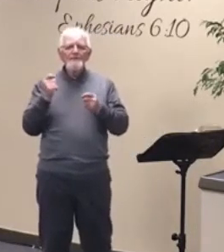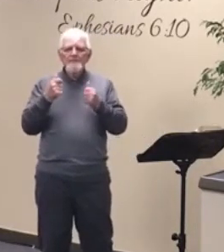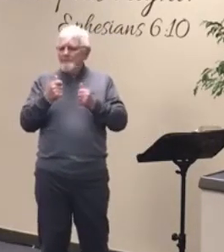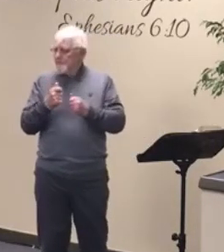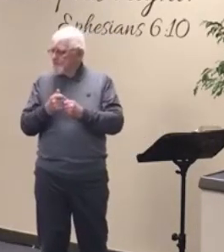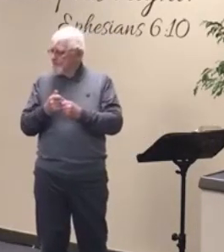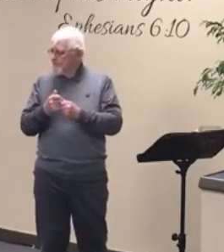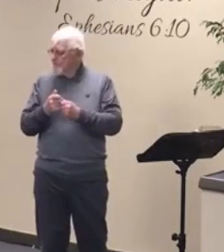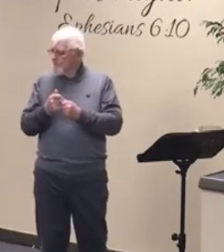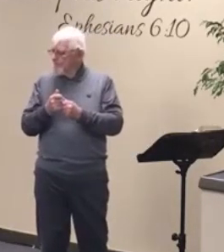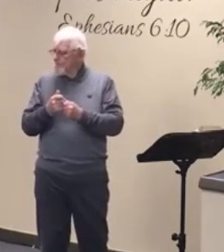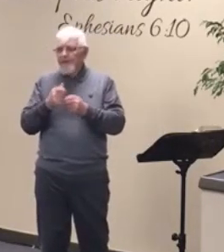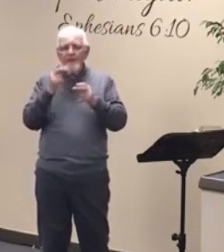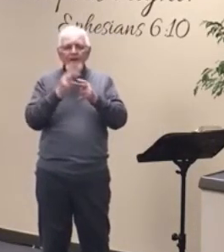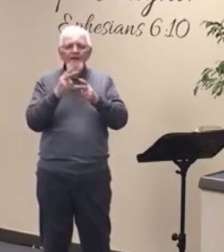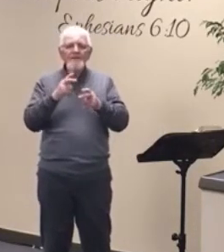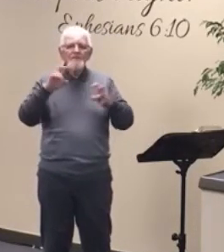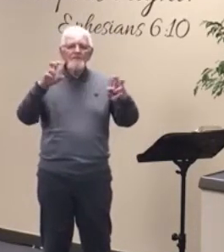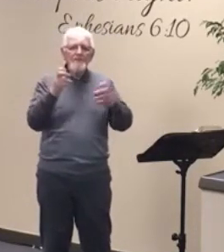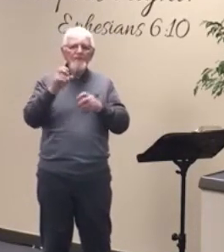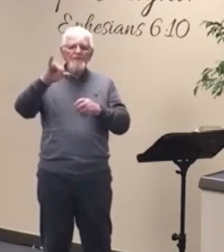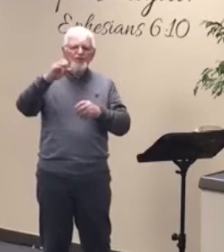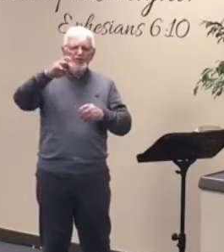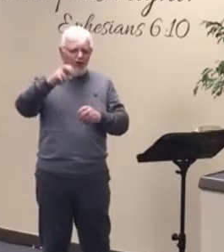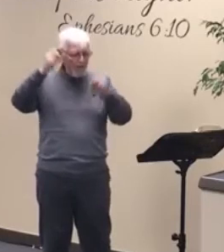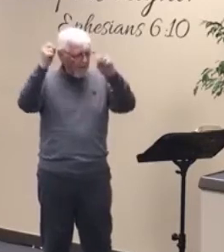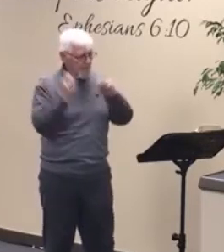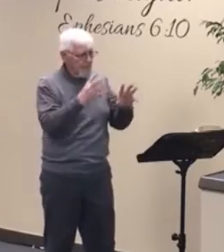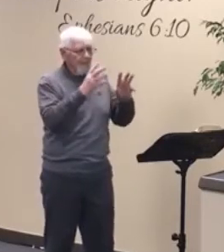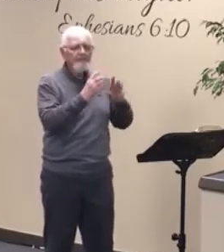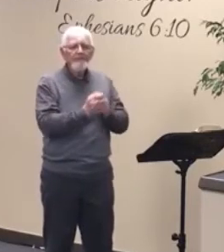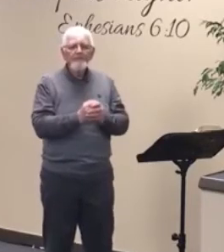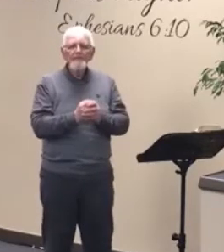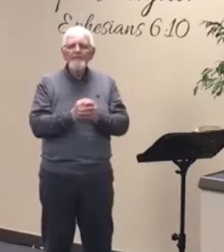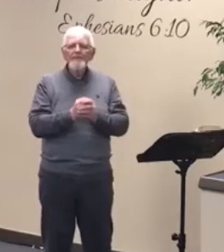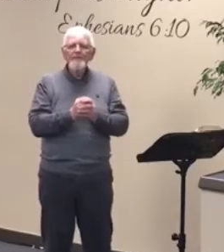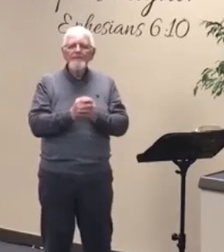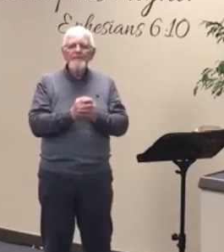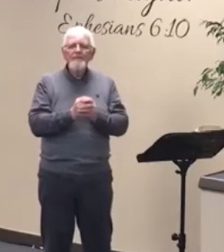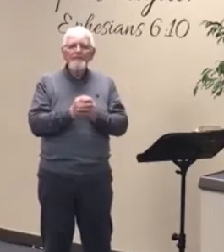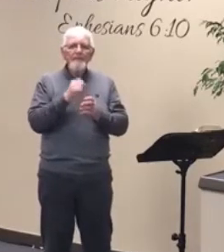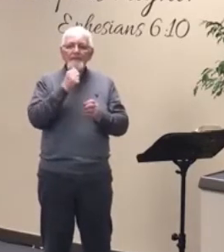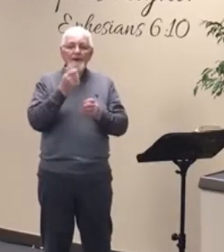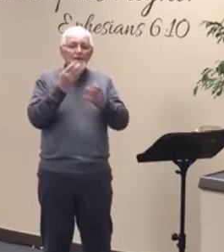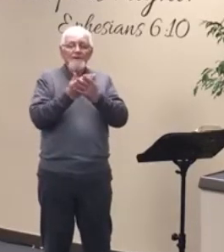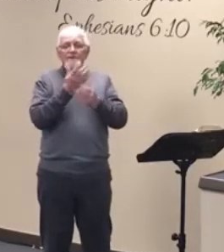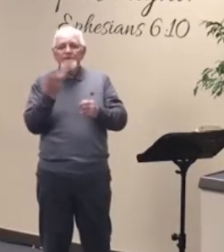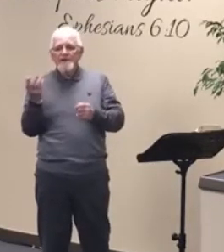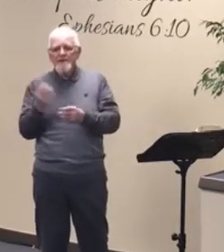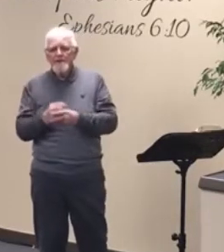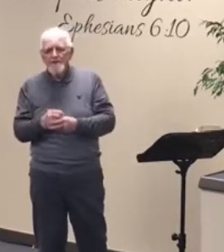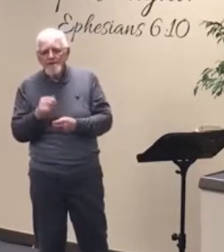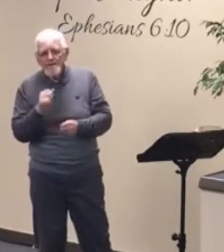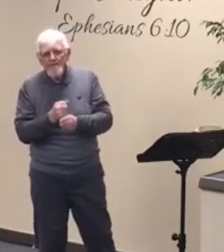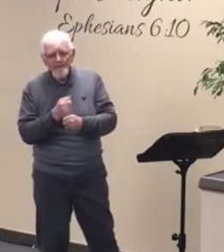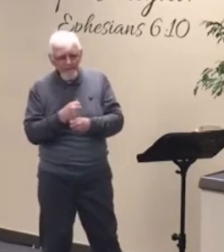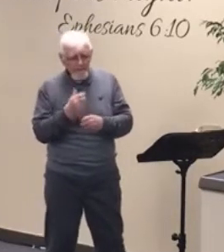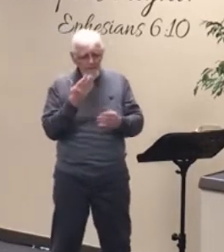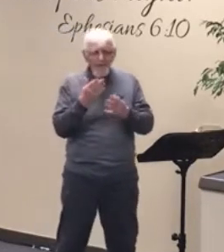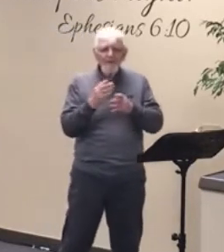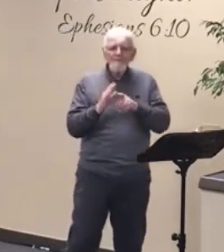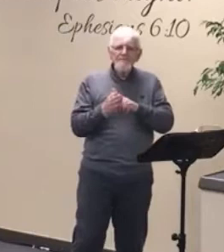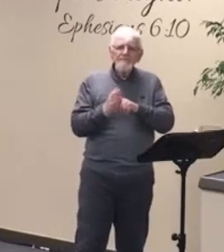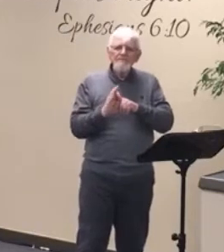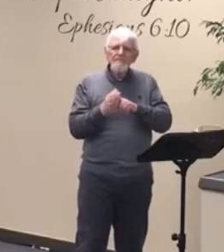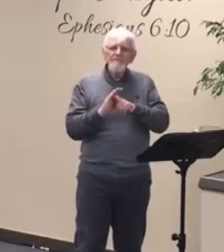I will call them junk on a moment's notice. This is a piece of junk tool. Why do you keep it around? Well, it's not a very good screwdriver, but sometimes it makes a good chisel. That's why I keep it